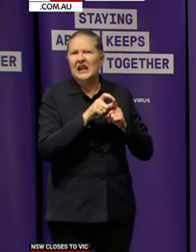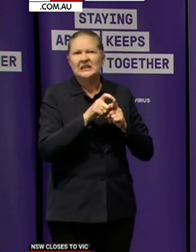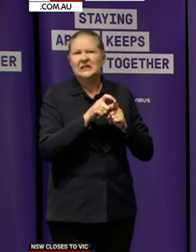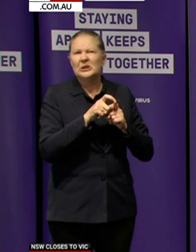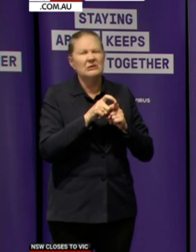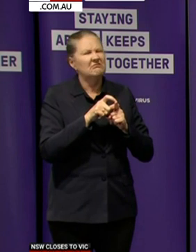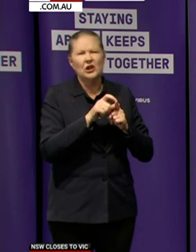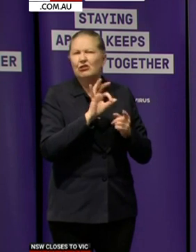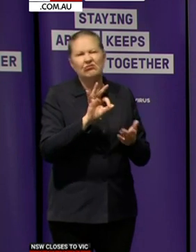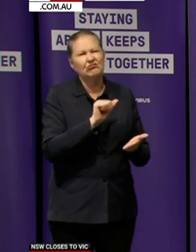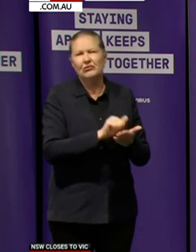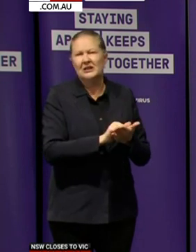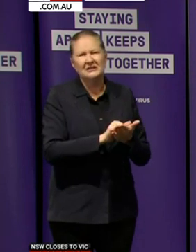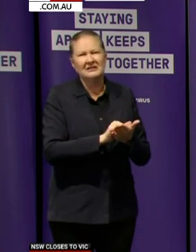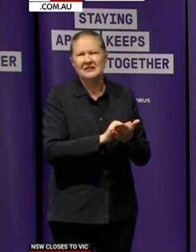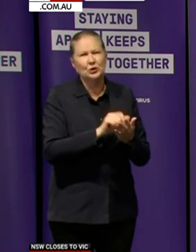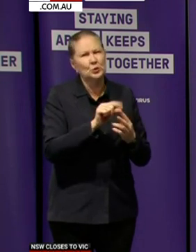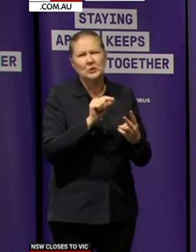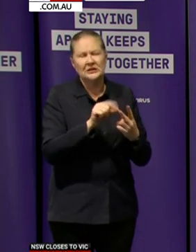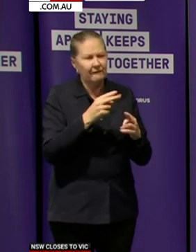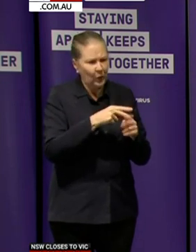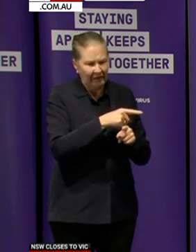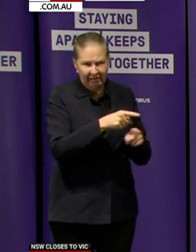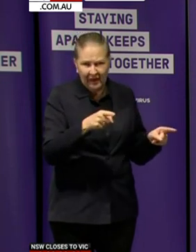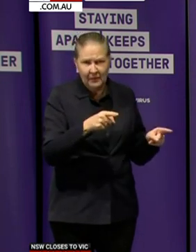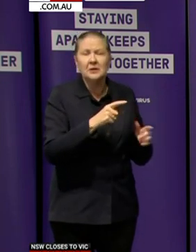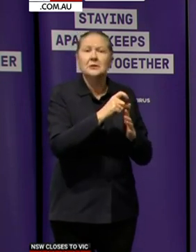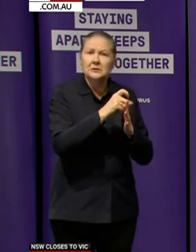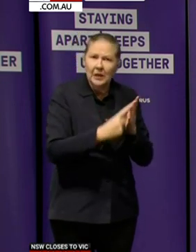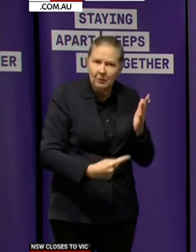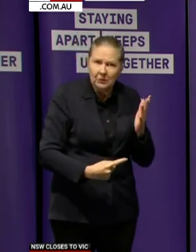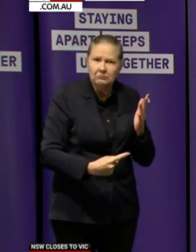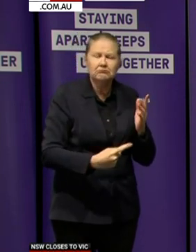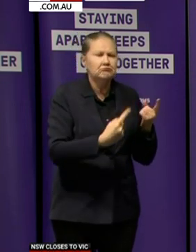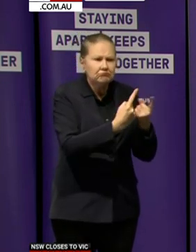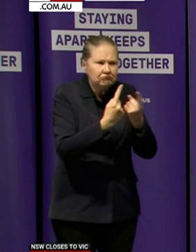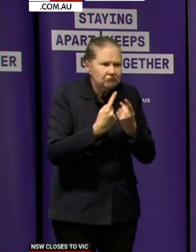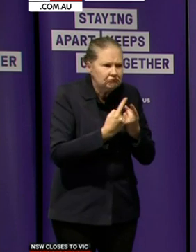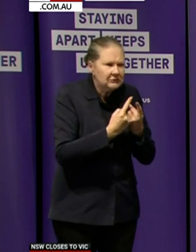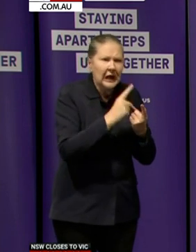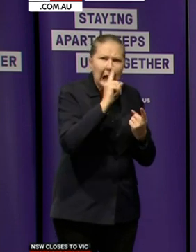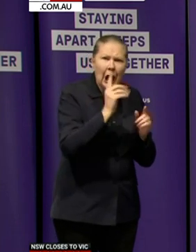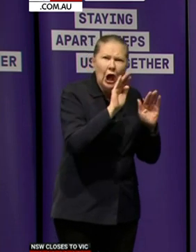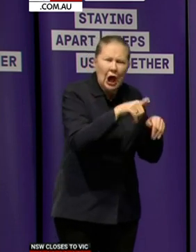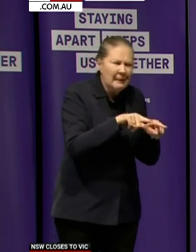is not a practical option, so they will return to school as well on Monday. As